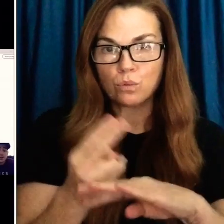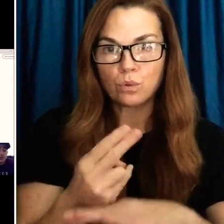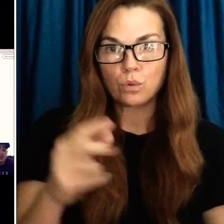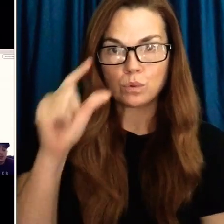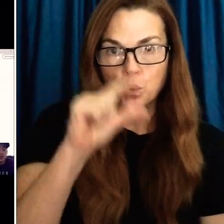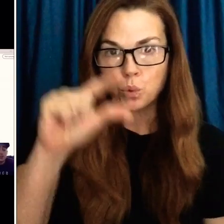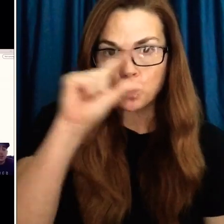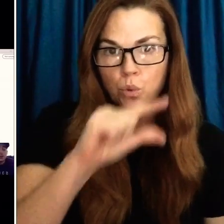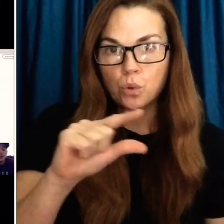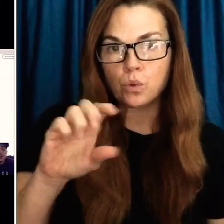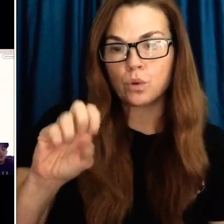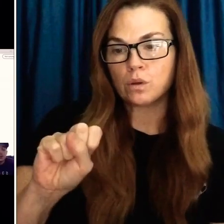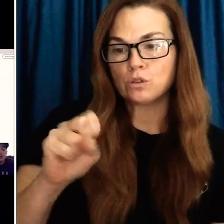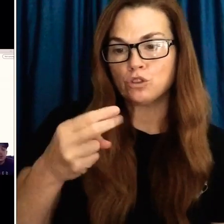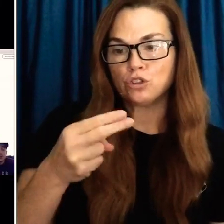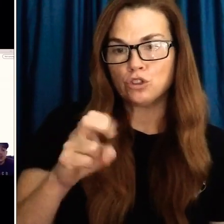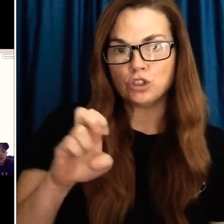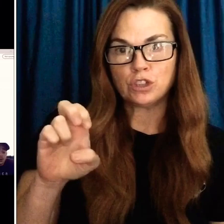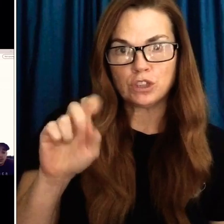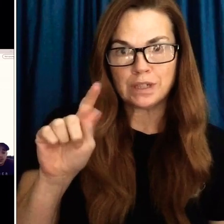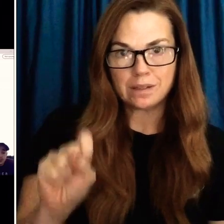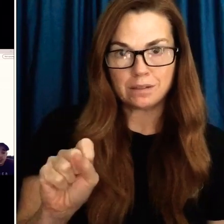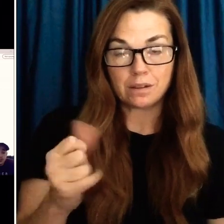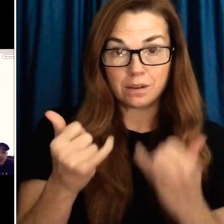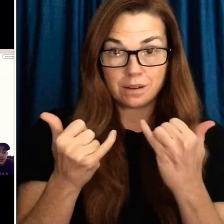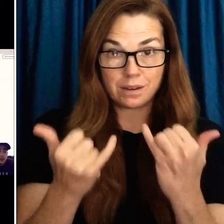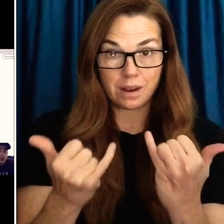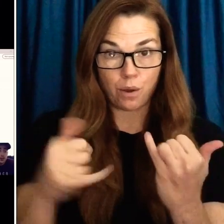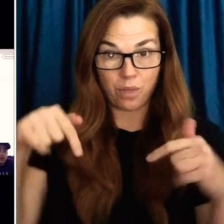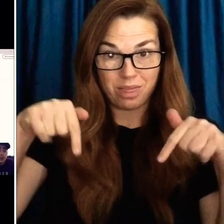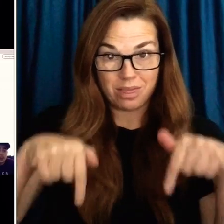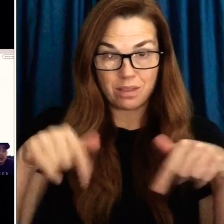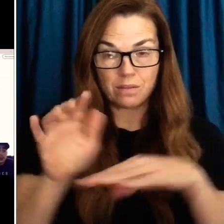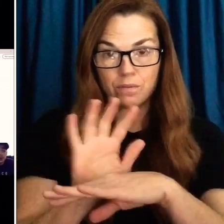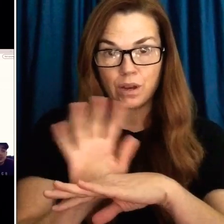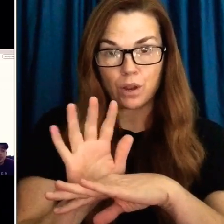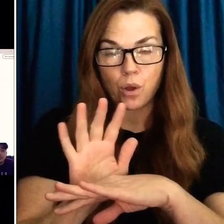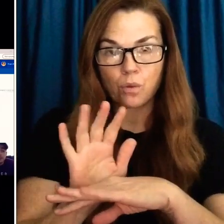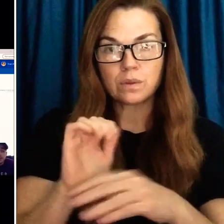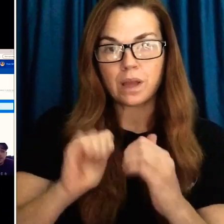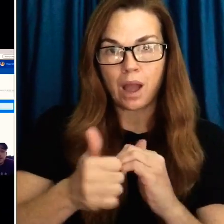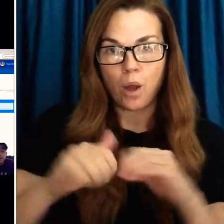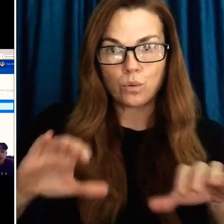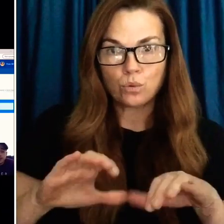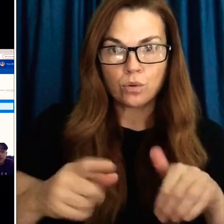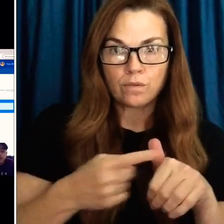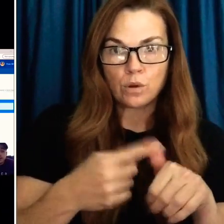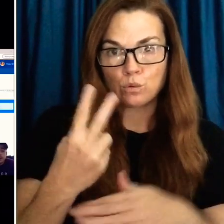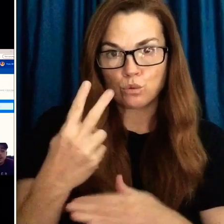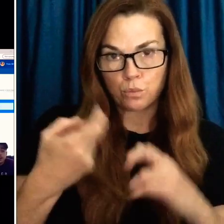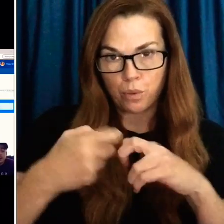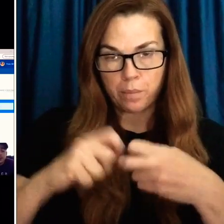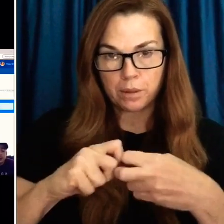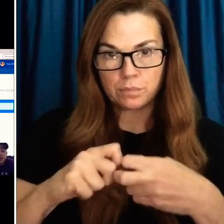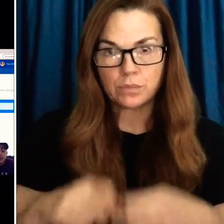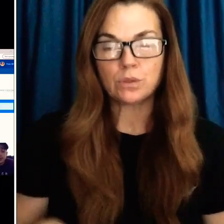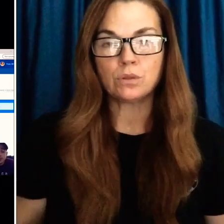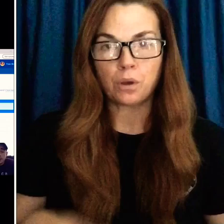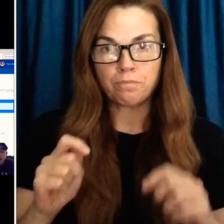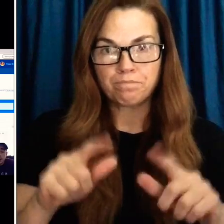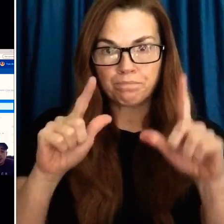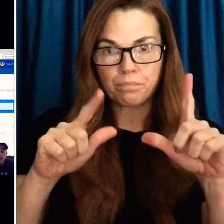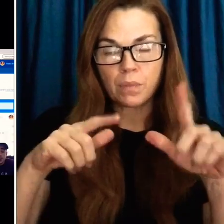do the first two problems. Okay, so once you're done watching this second video, you're going to go up here to My Document. You're going to click on it. It will open